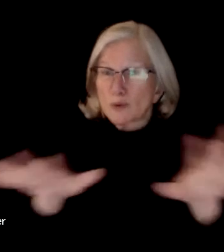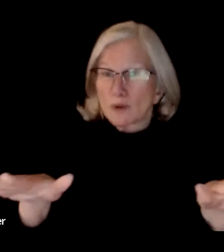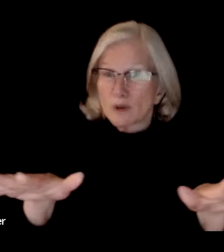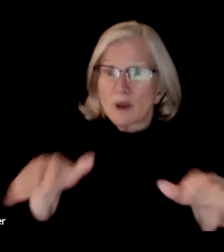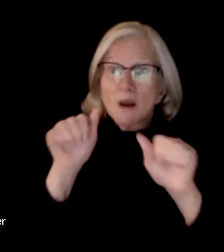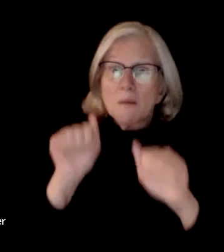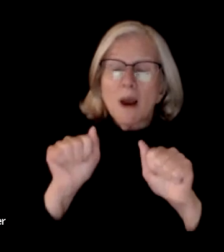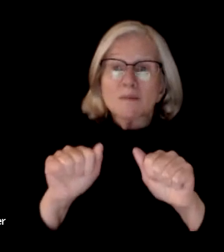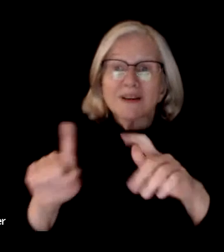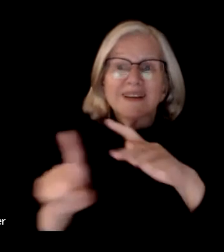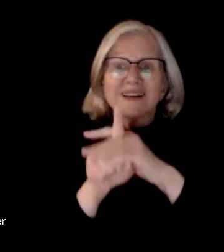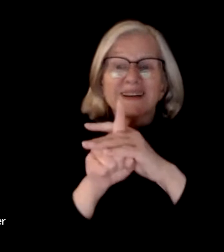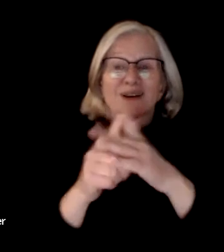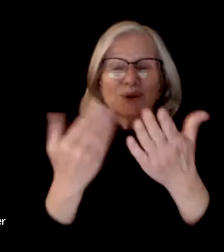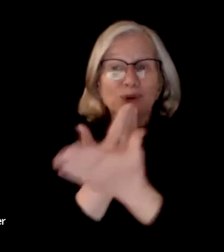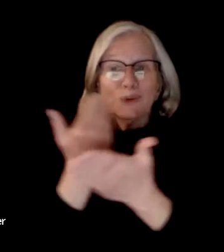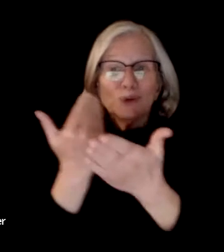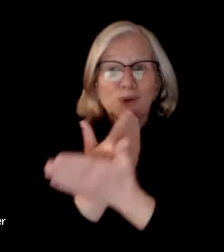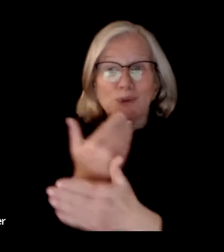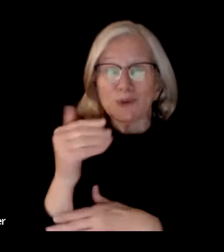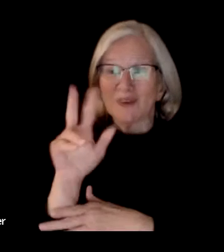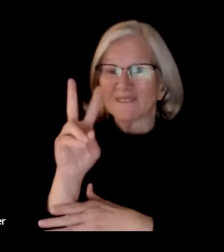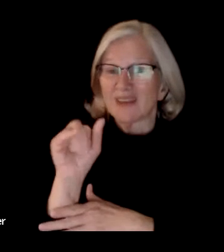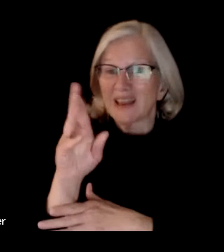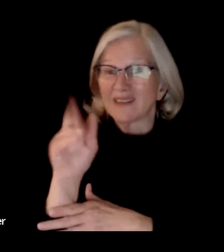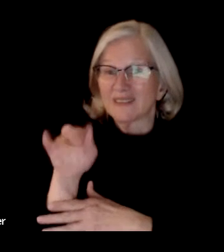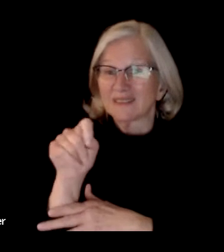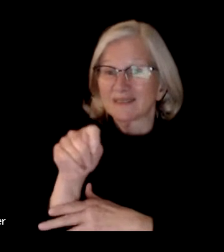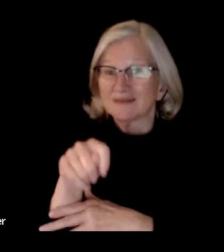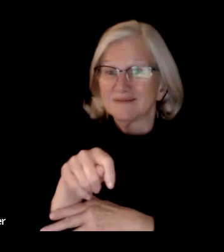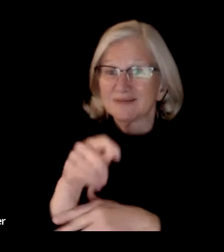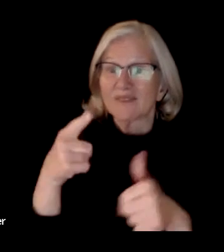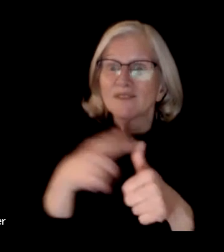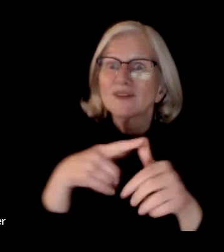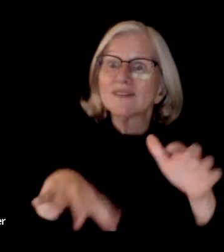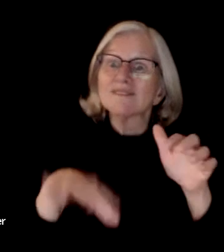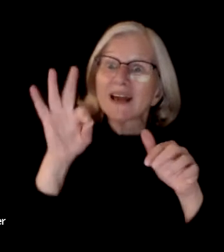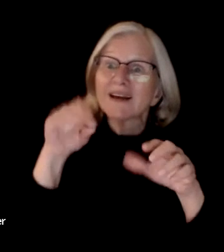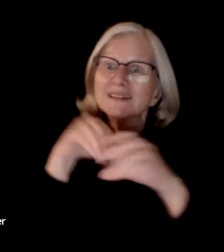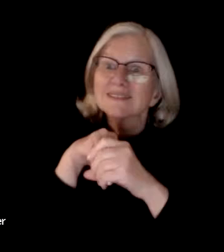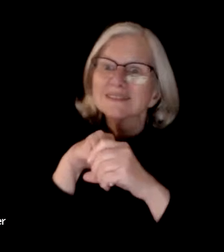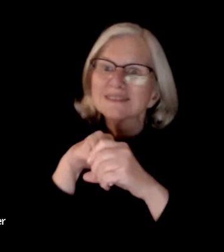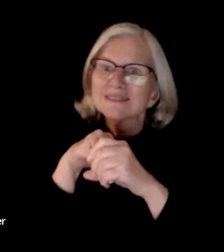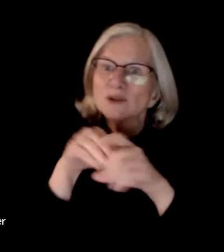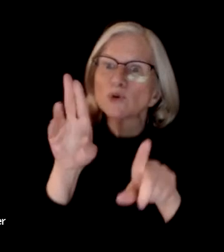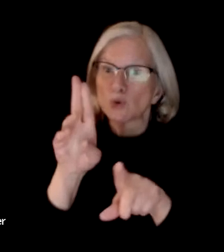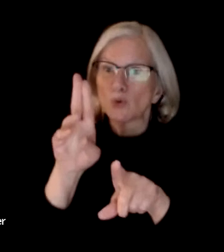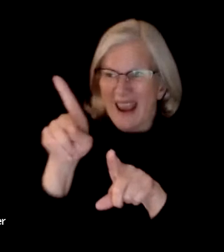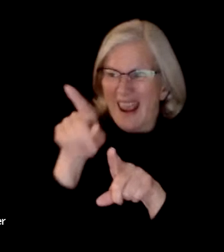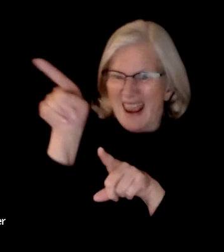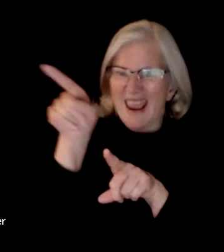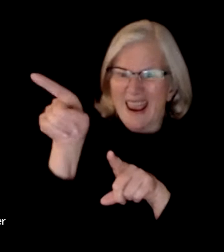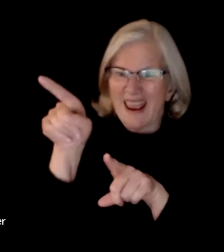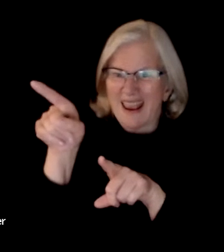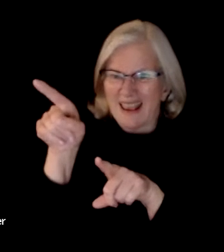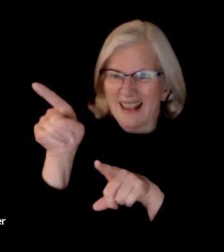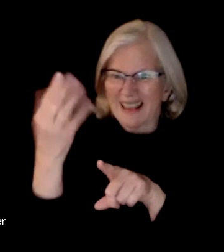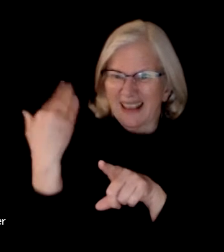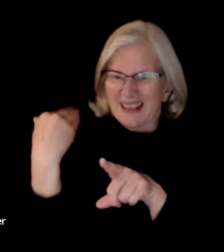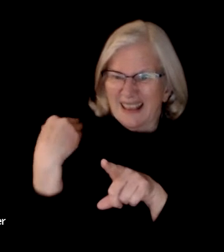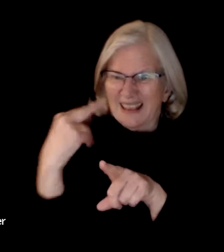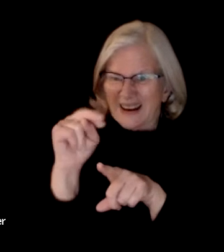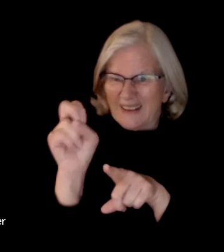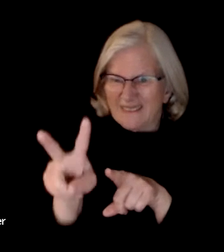This variant strain of the virus was first detected in the United Kingdom in September 2020 and has been found in numerous countries around the